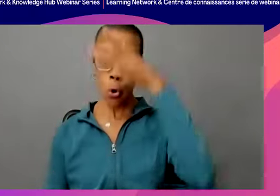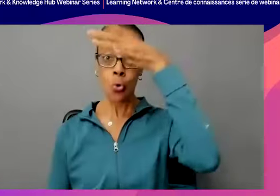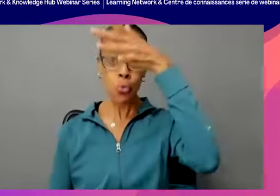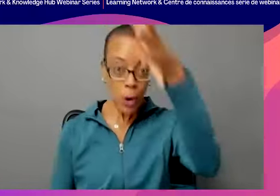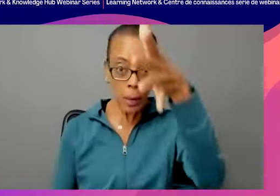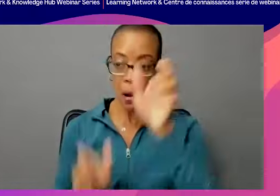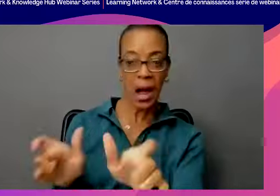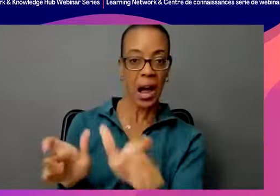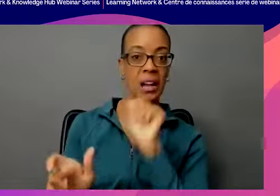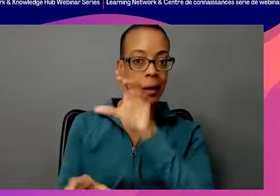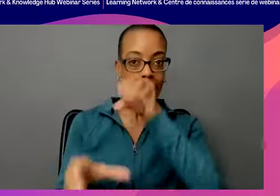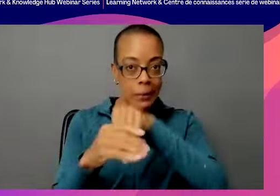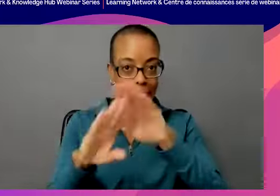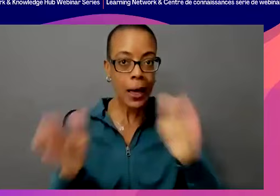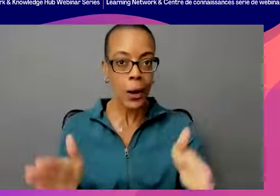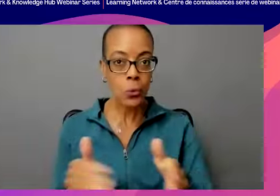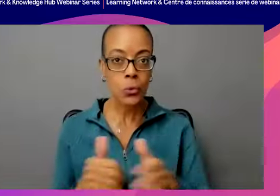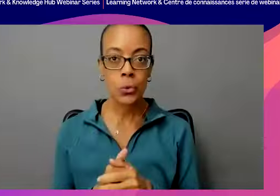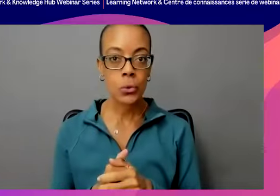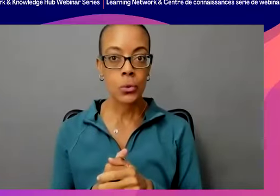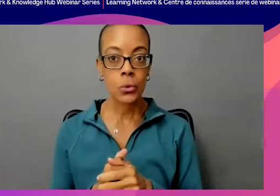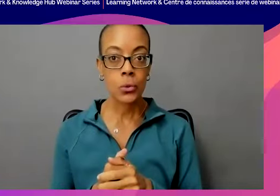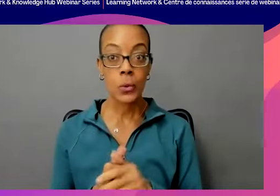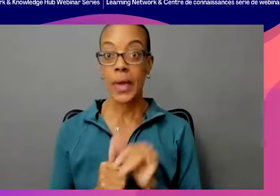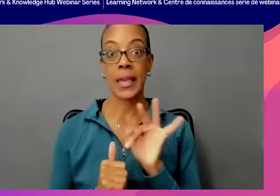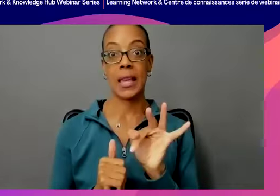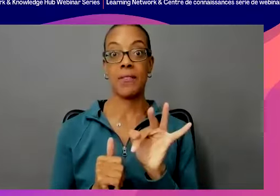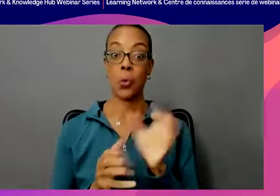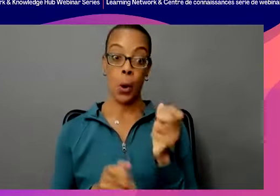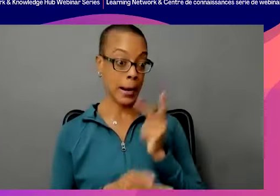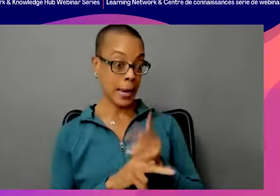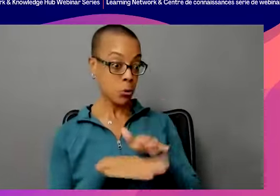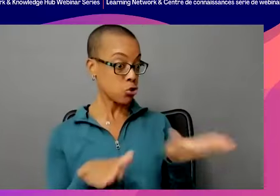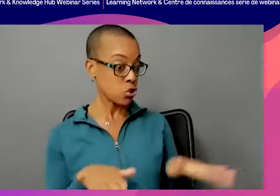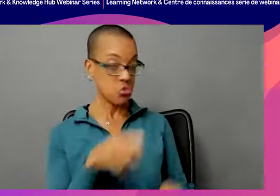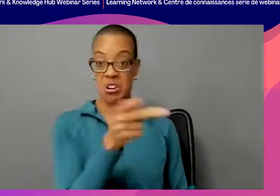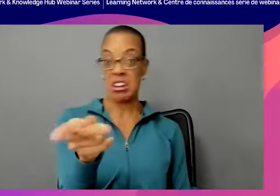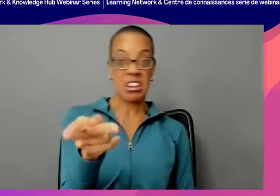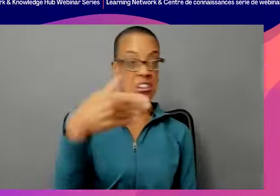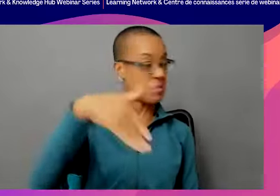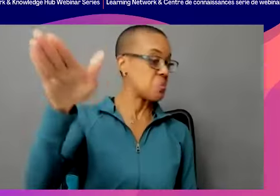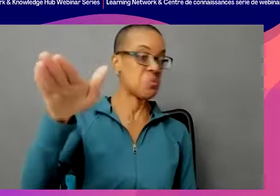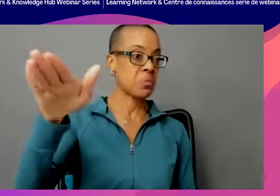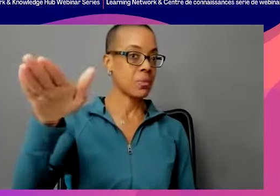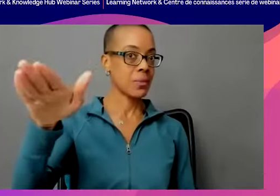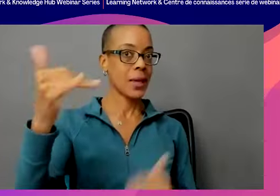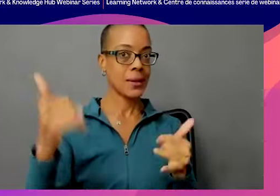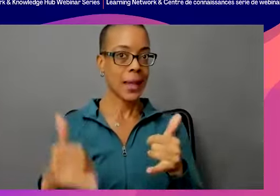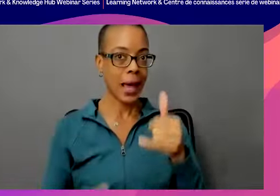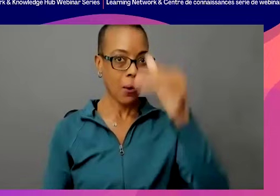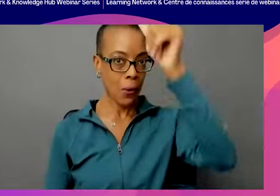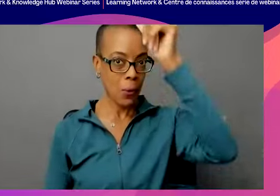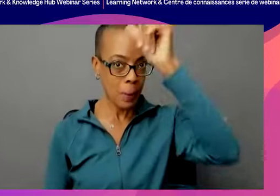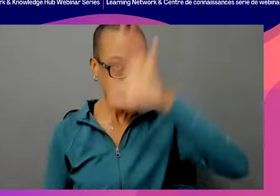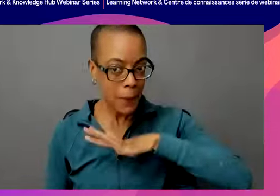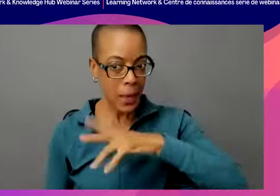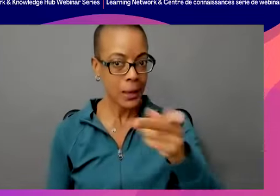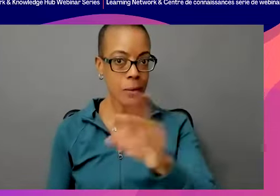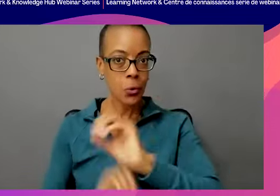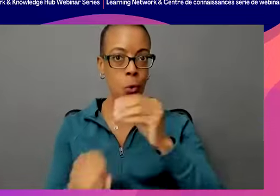house if you want to keep your children. So now our men have become homeless, and during this time